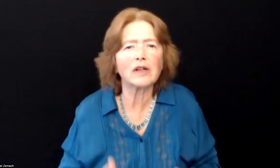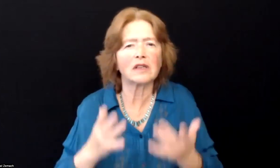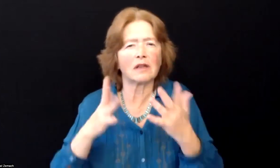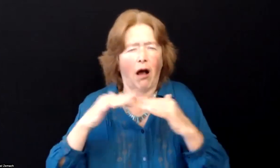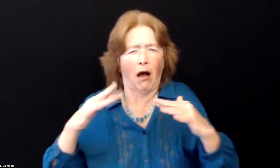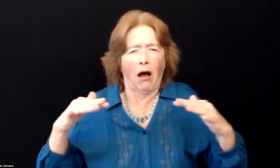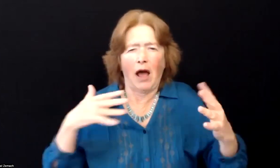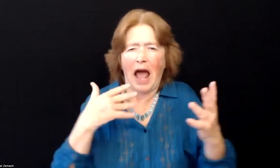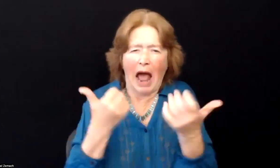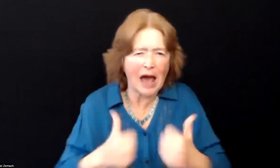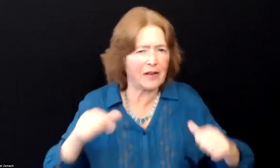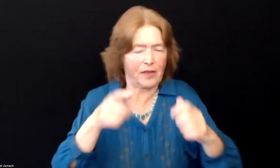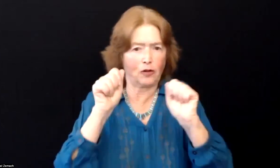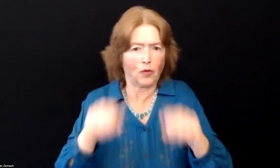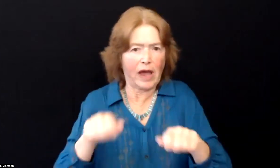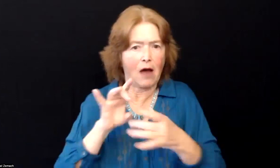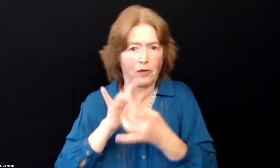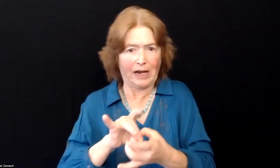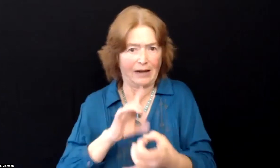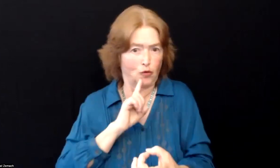guest speakers, anything you can do to